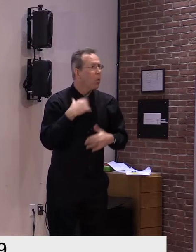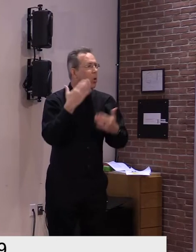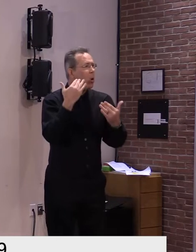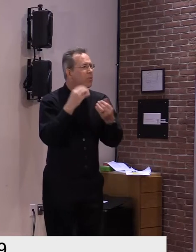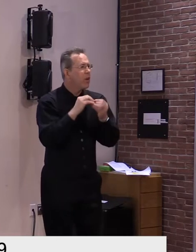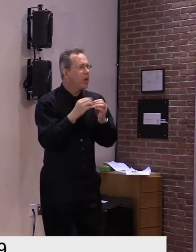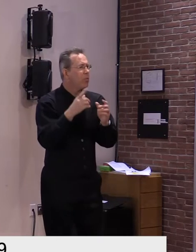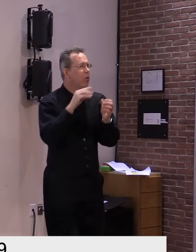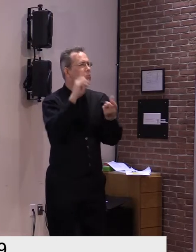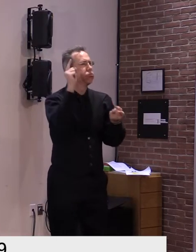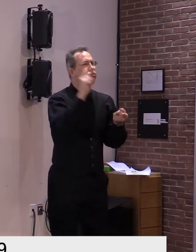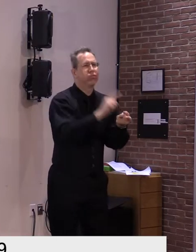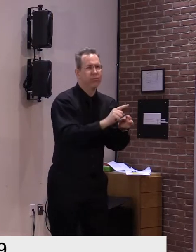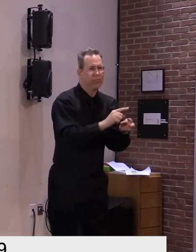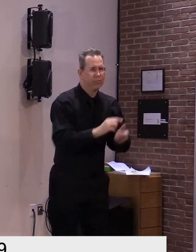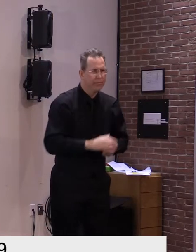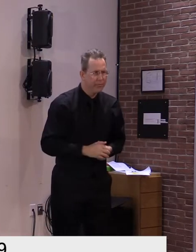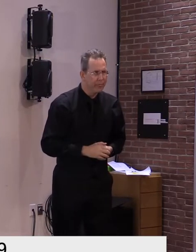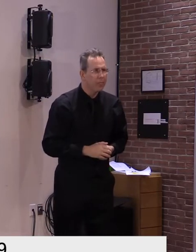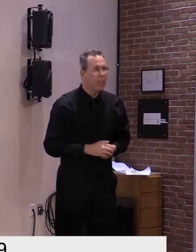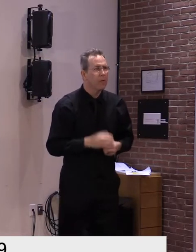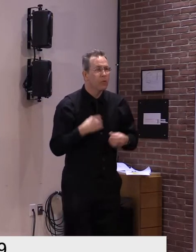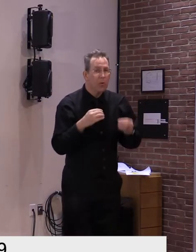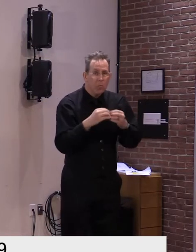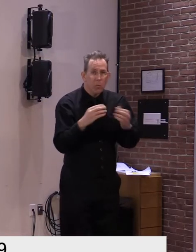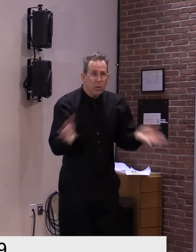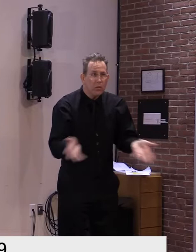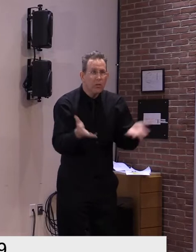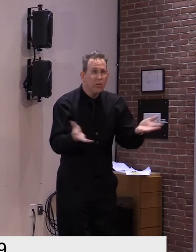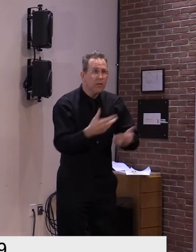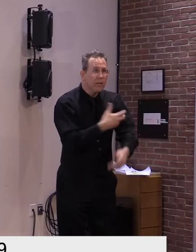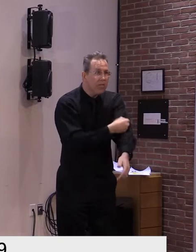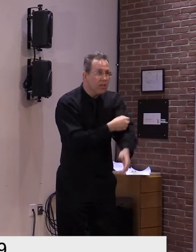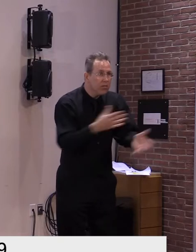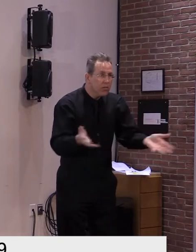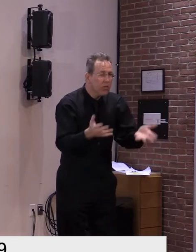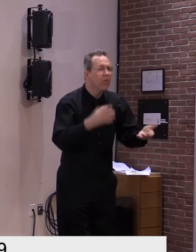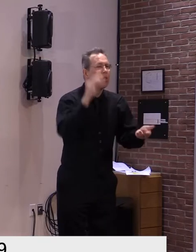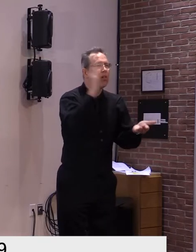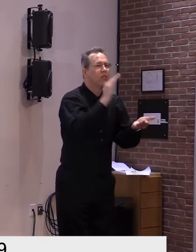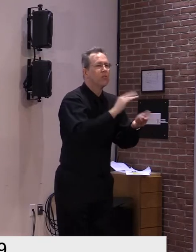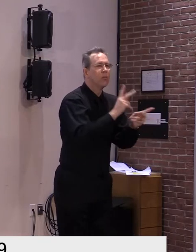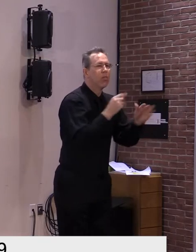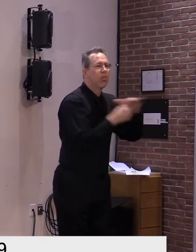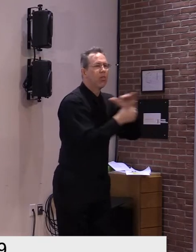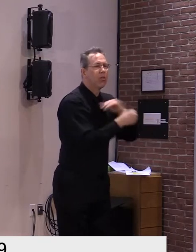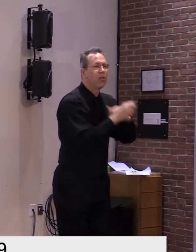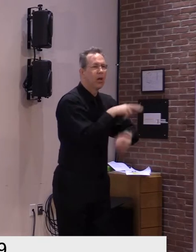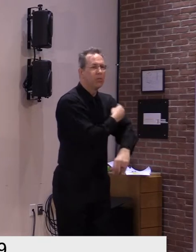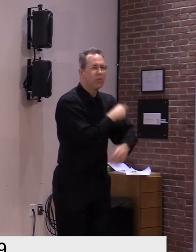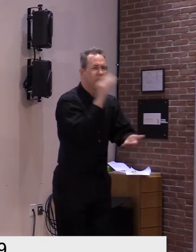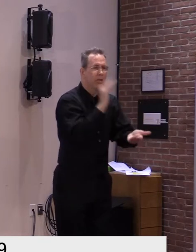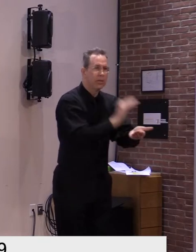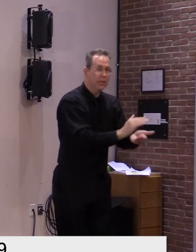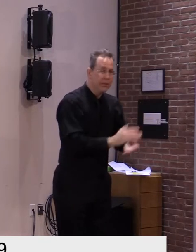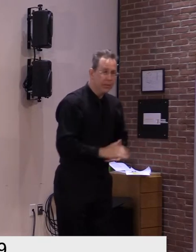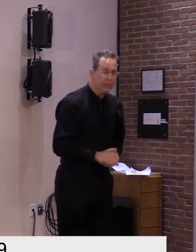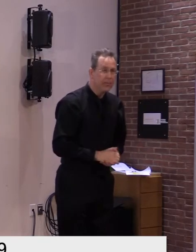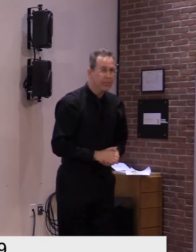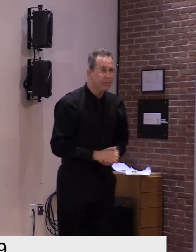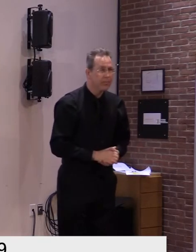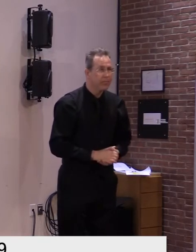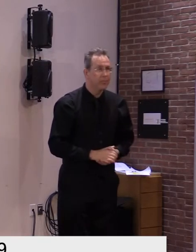progress vaccinating those with underlying conditions and those in their 70s and 60s and younger. Looking at our COVID-19